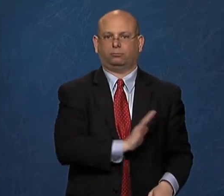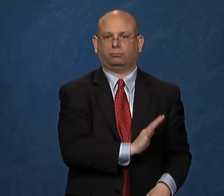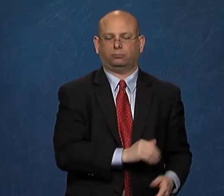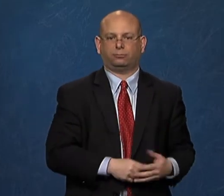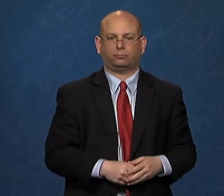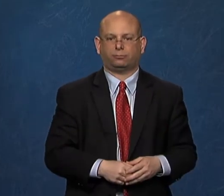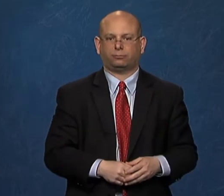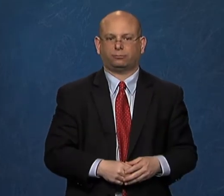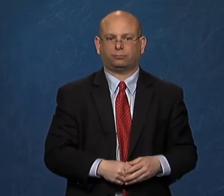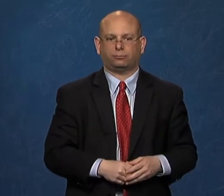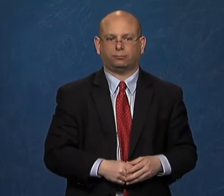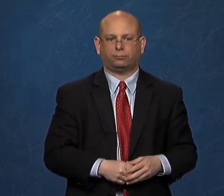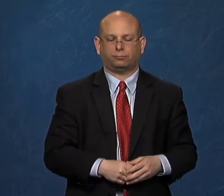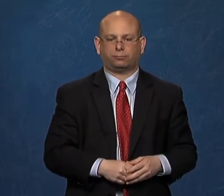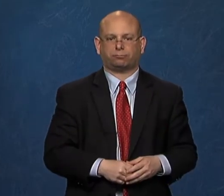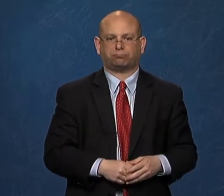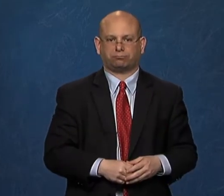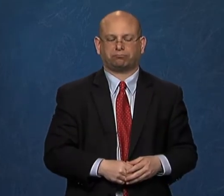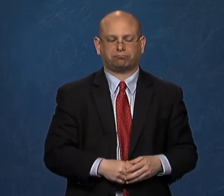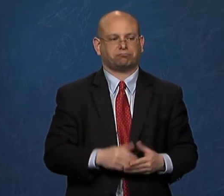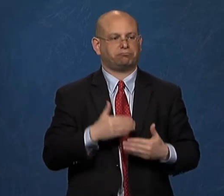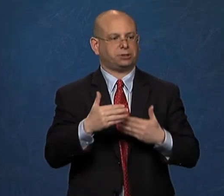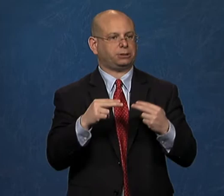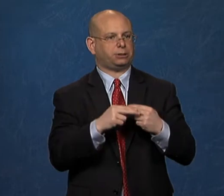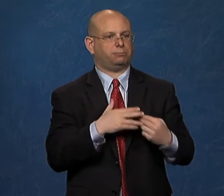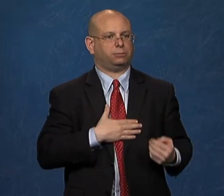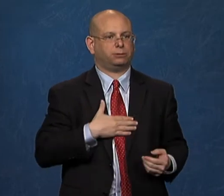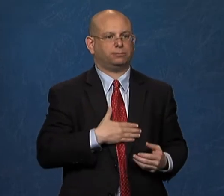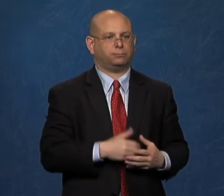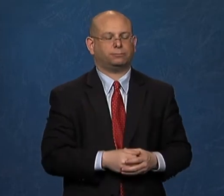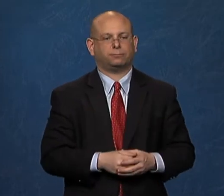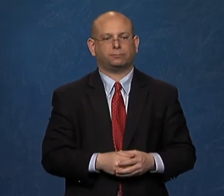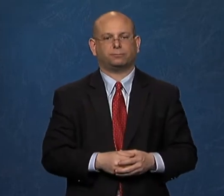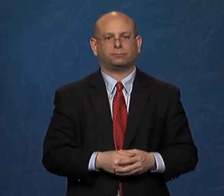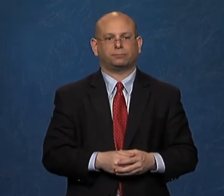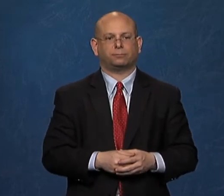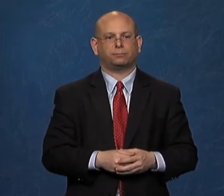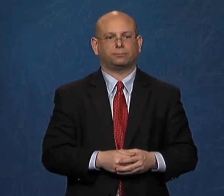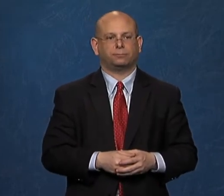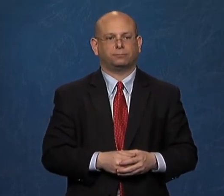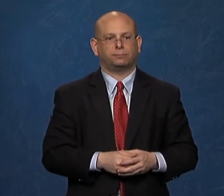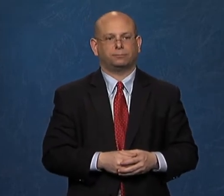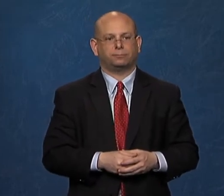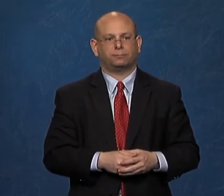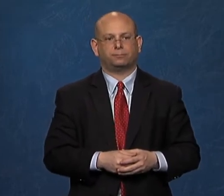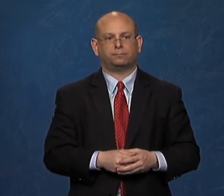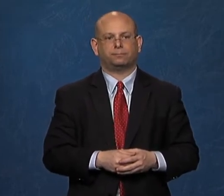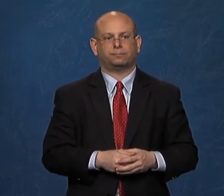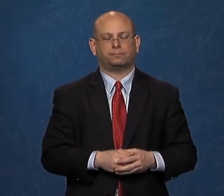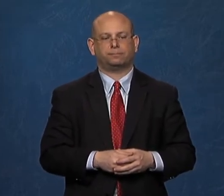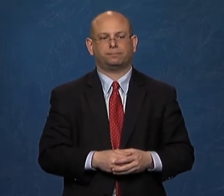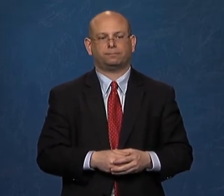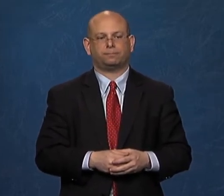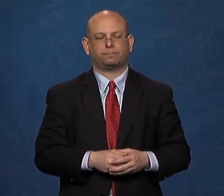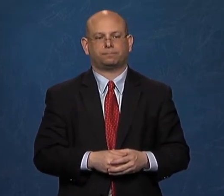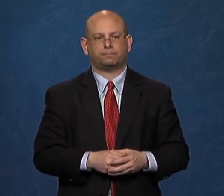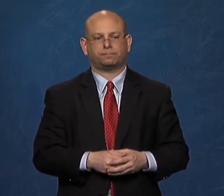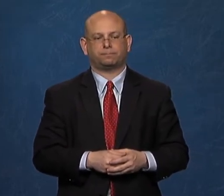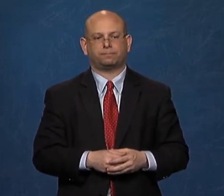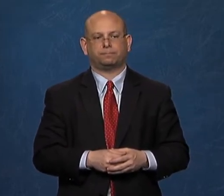It's quick and easy to replace the interpreter, much more so than it would be able to replace a person who's on site. Let's take a look at the next slide.